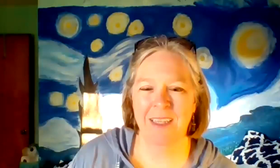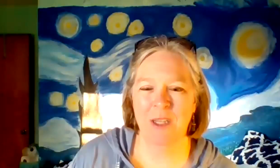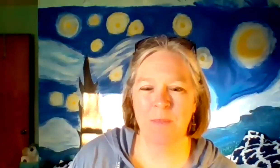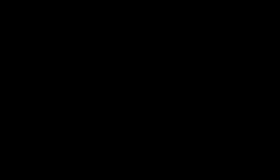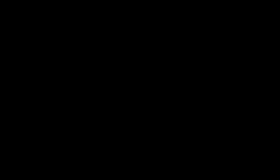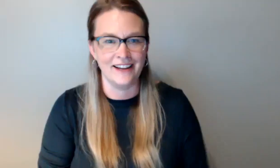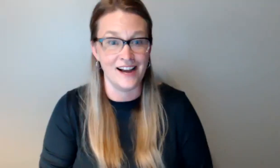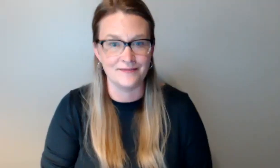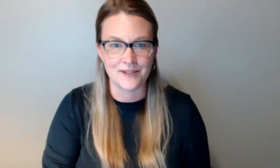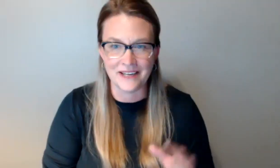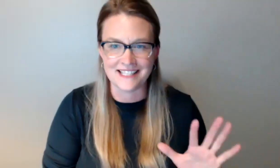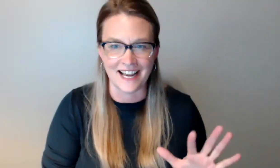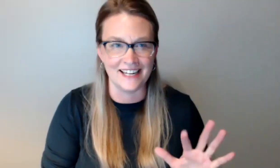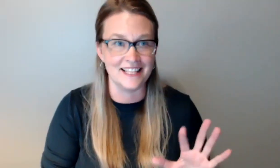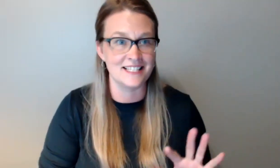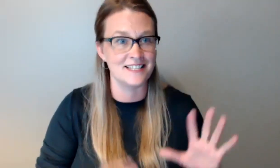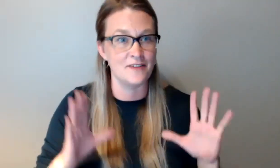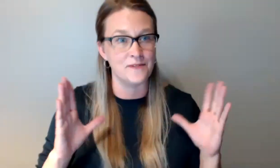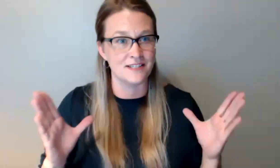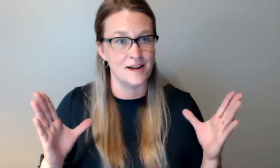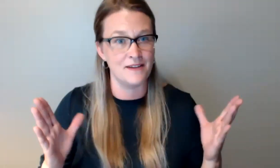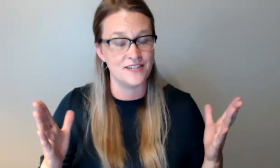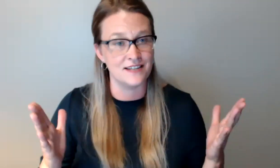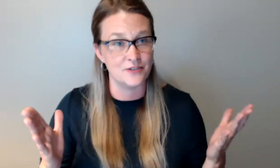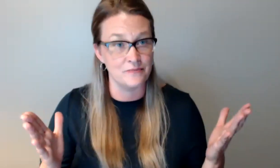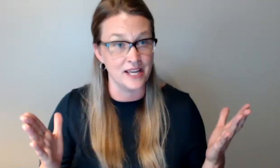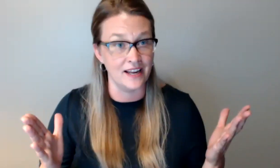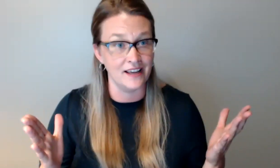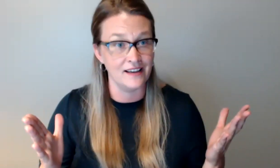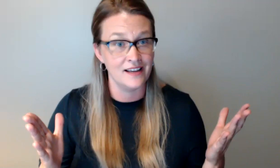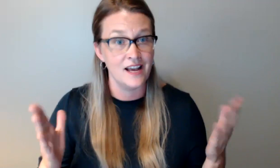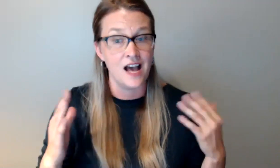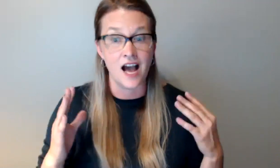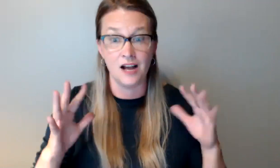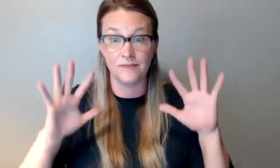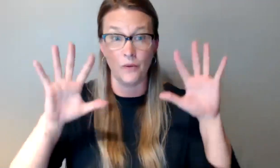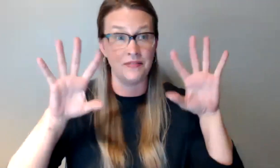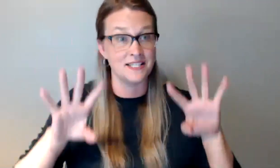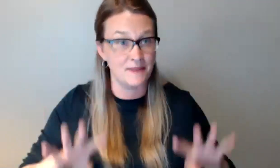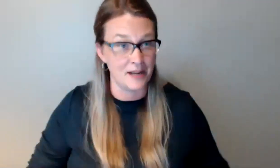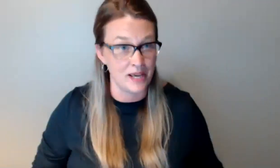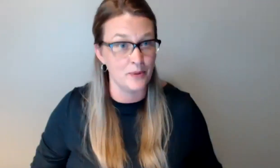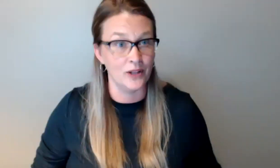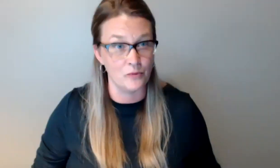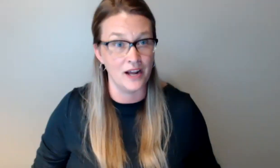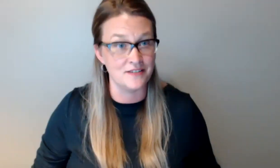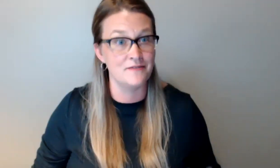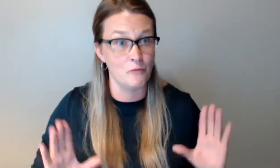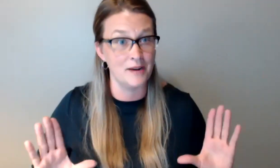Hi, everybody. I'm so excited. This is the first time I've done a Zoom meeting with this many people in